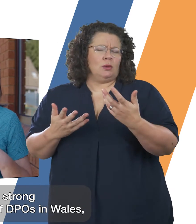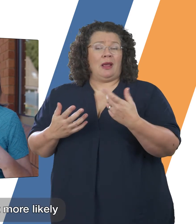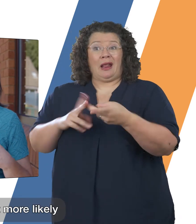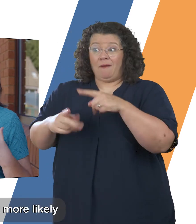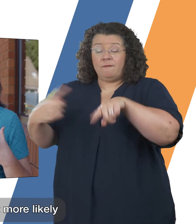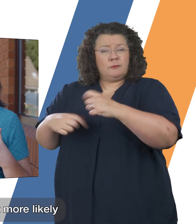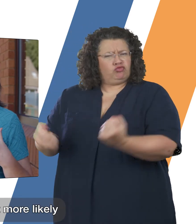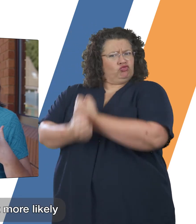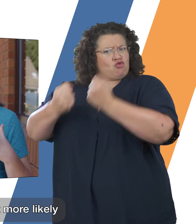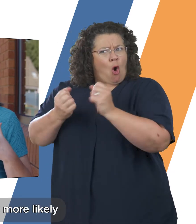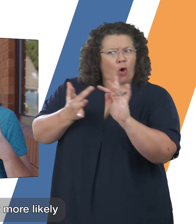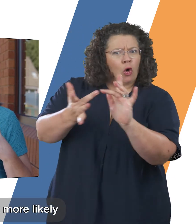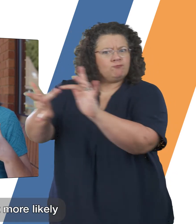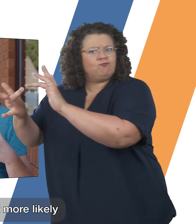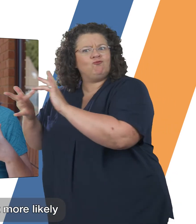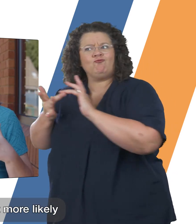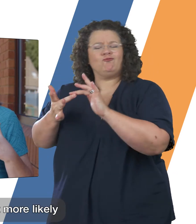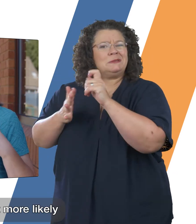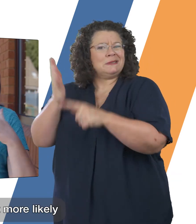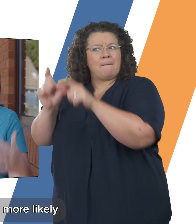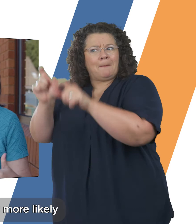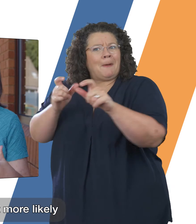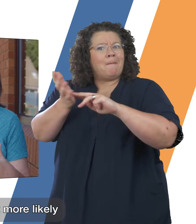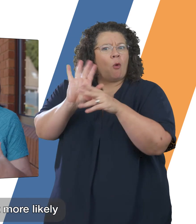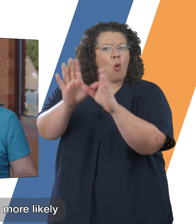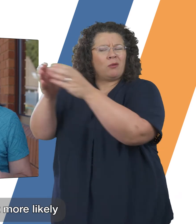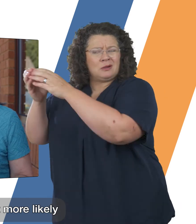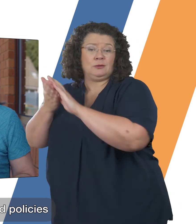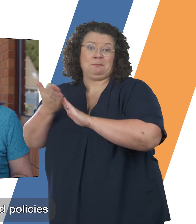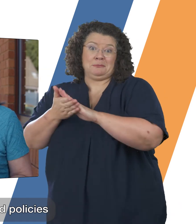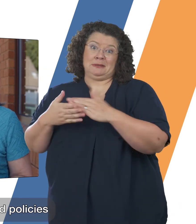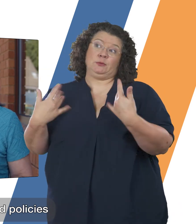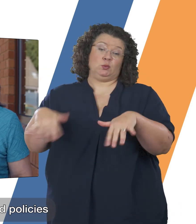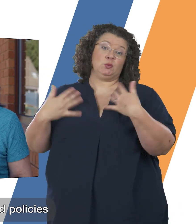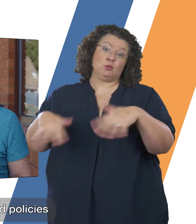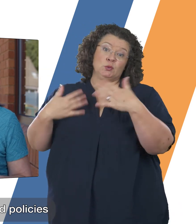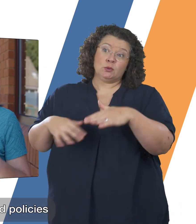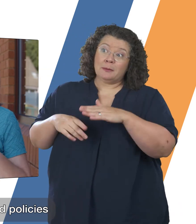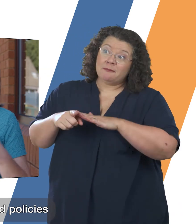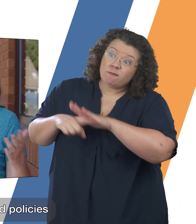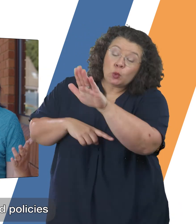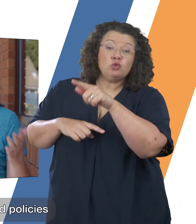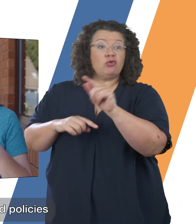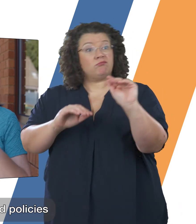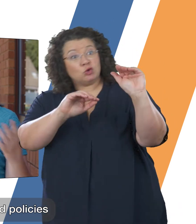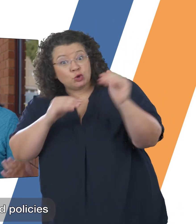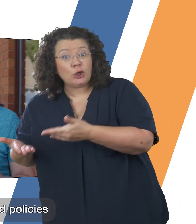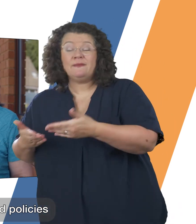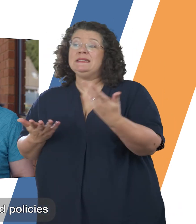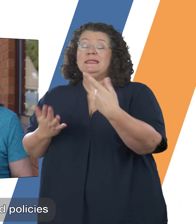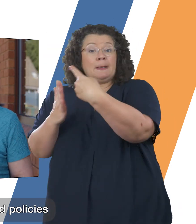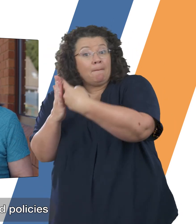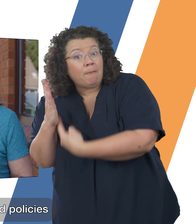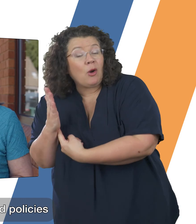Wales, then that makes it more likely that services and